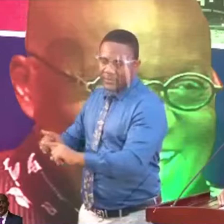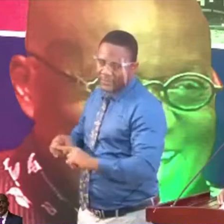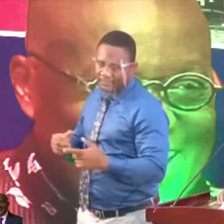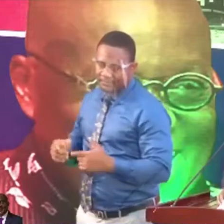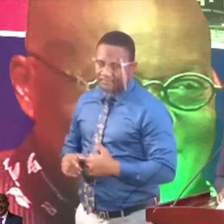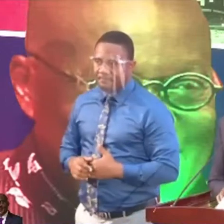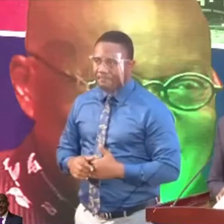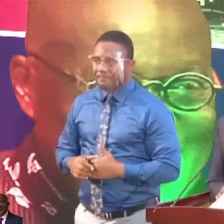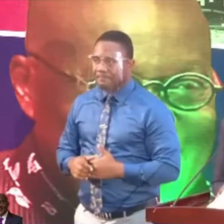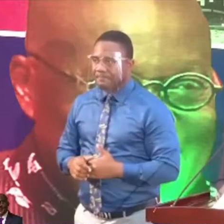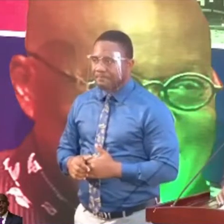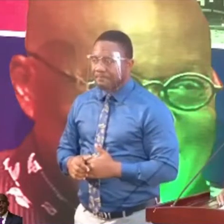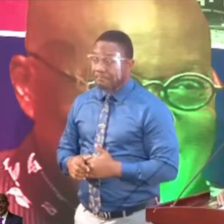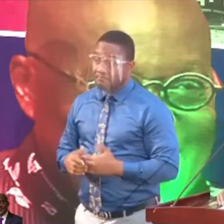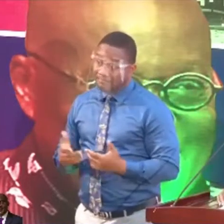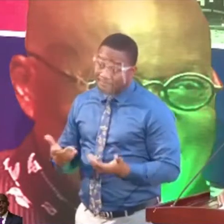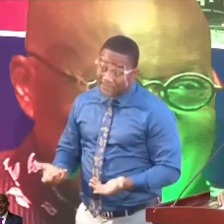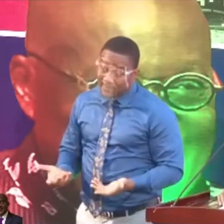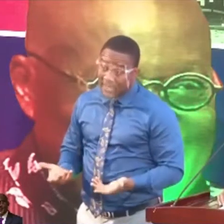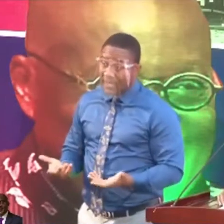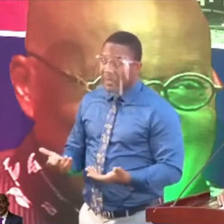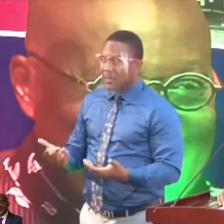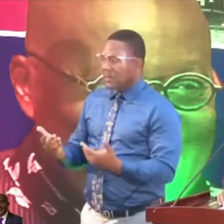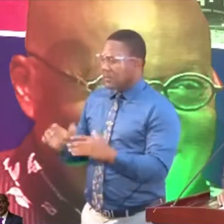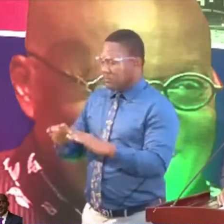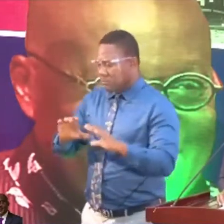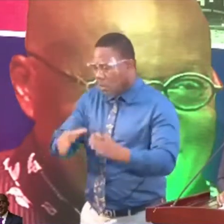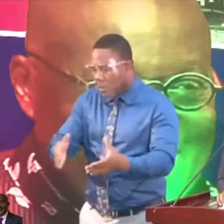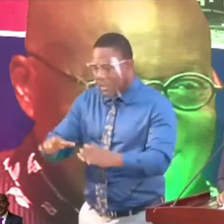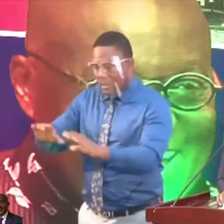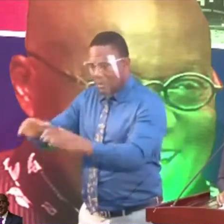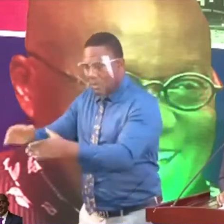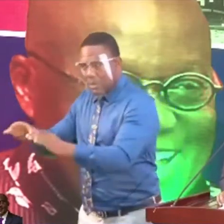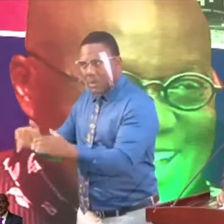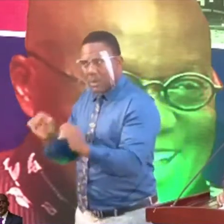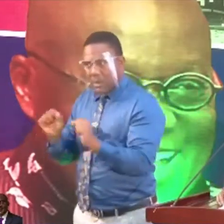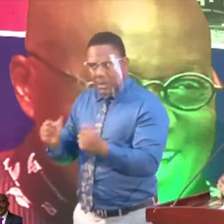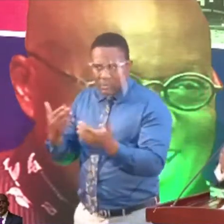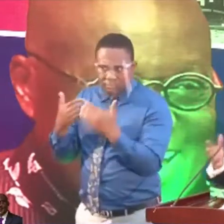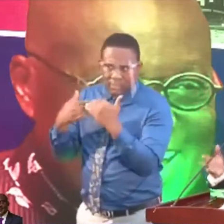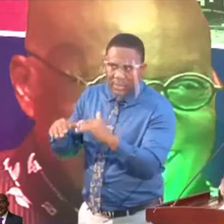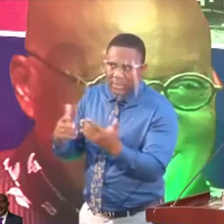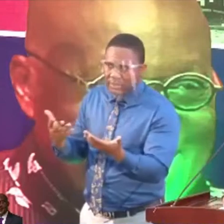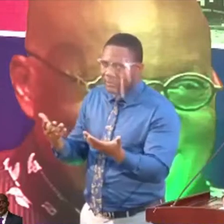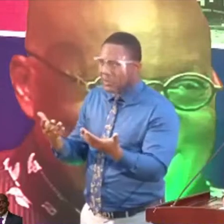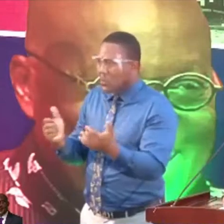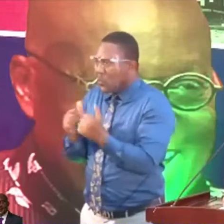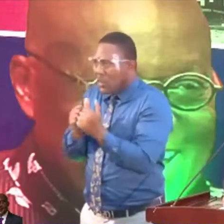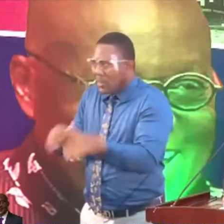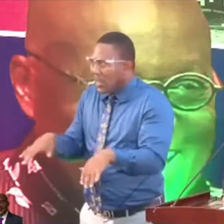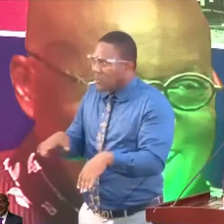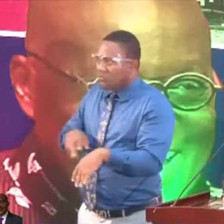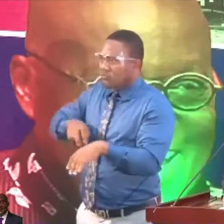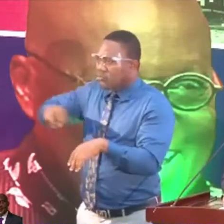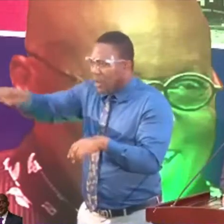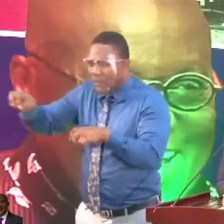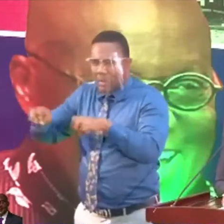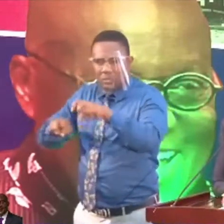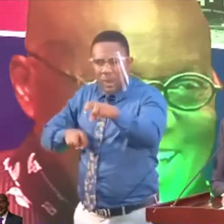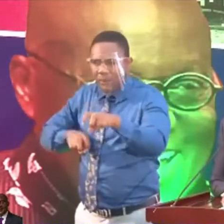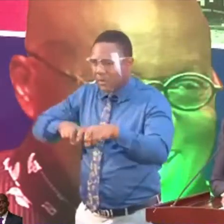challenges. How to make it easy for every community to access healthcare without having to travel miles. How